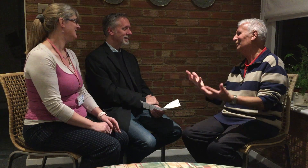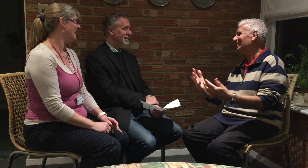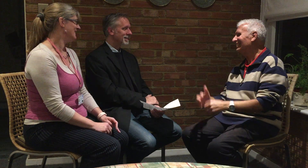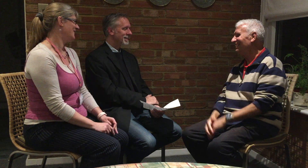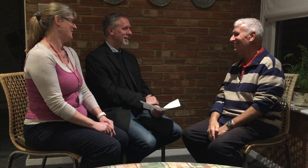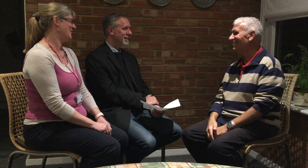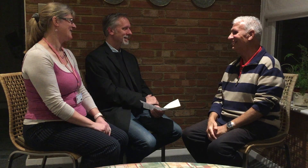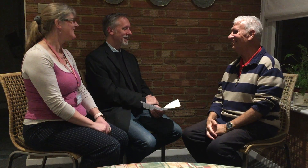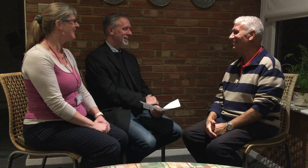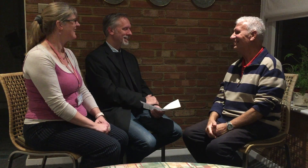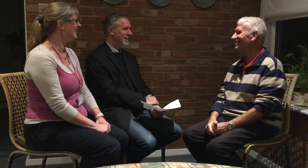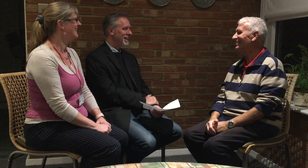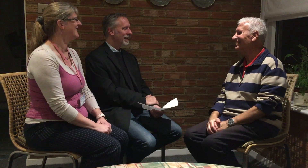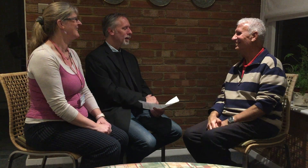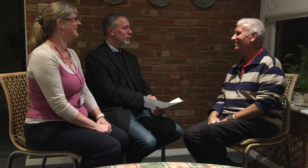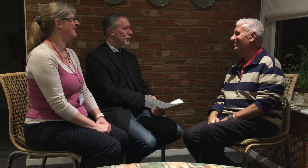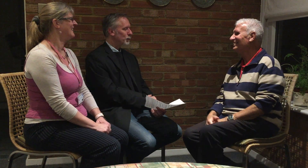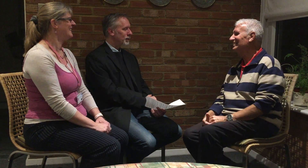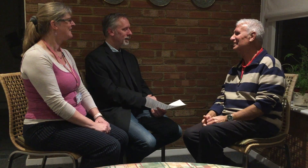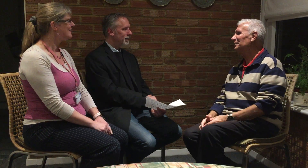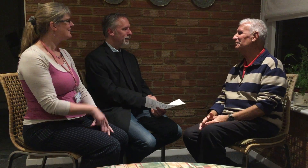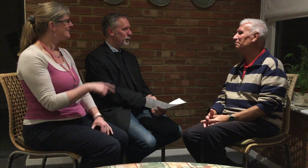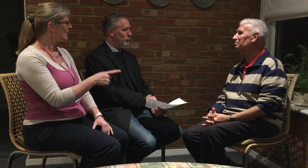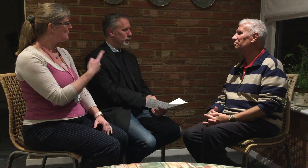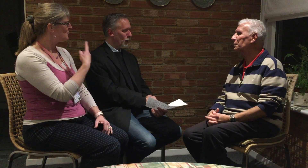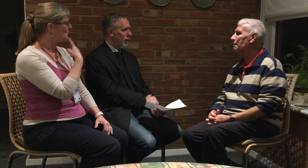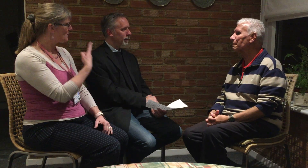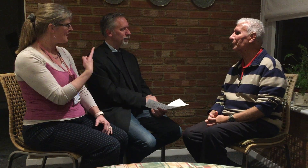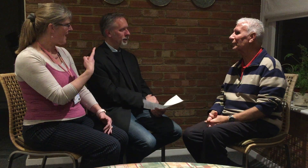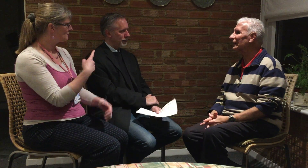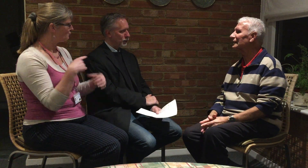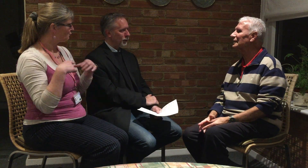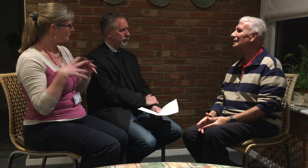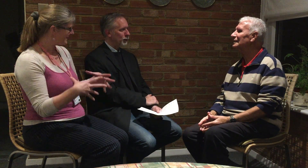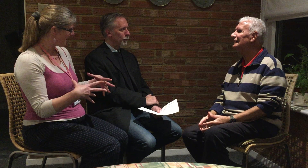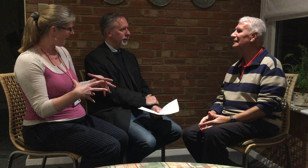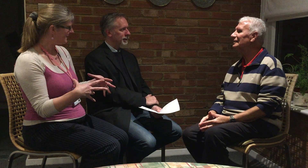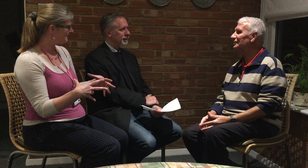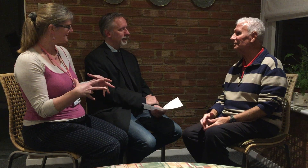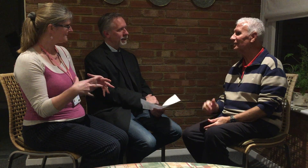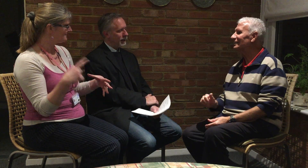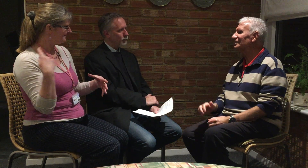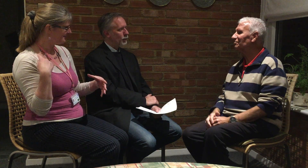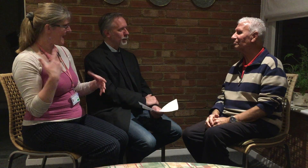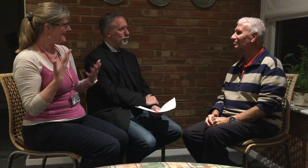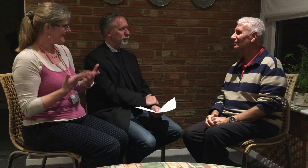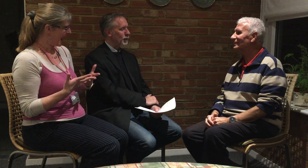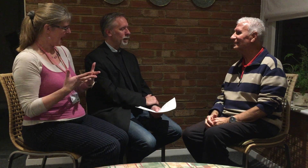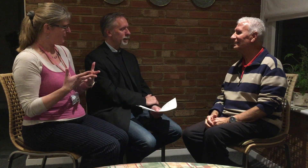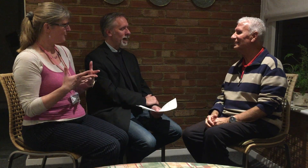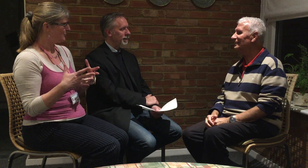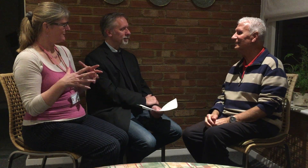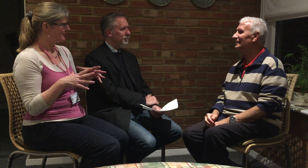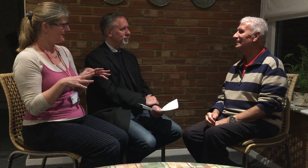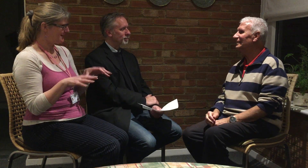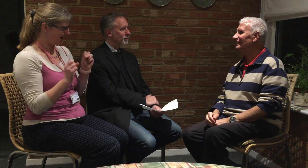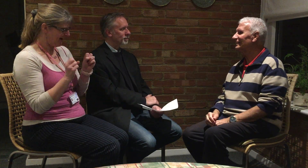Yeah, of course. Yes. So you said that you retired and started doing this, and now you're going to retire again.